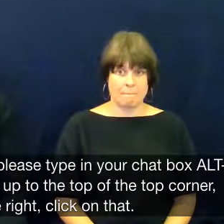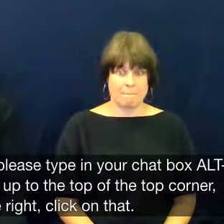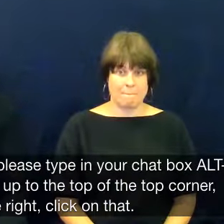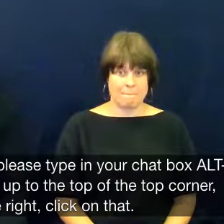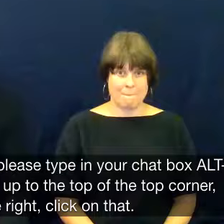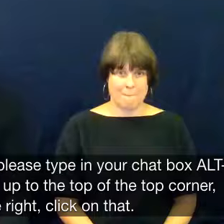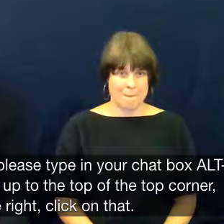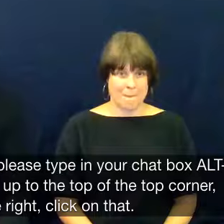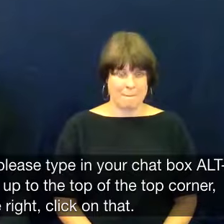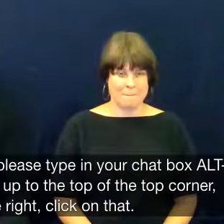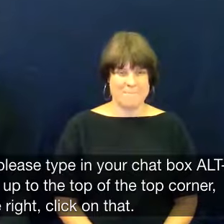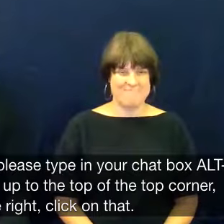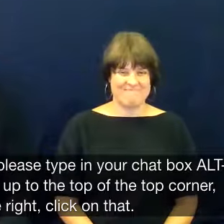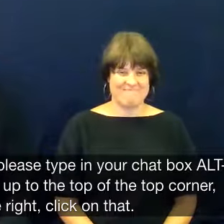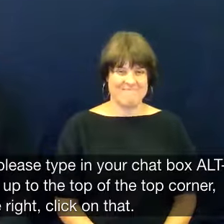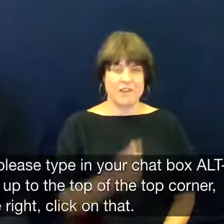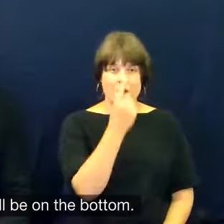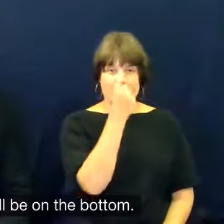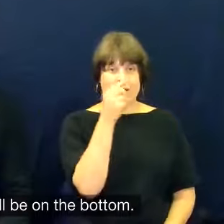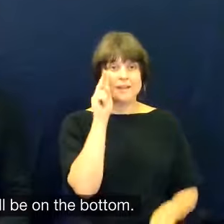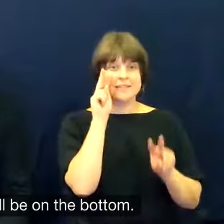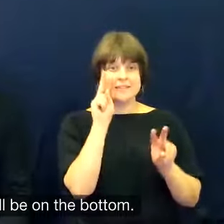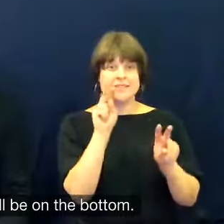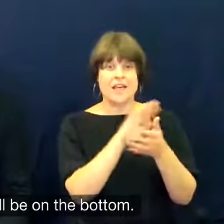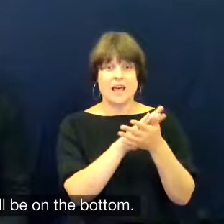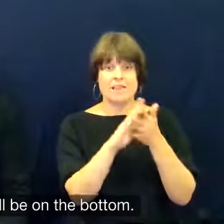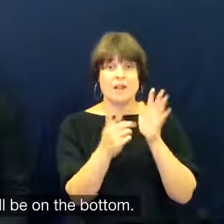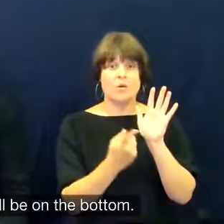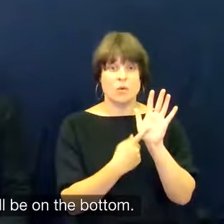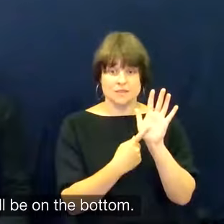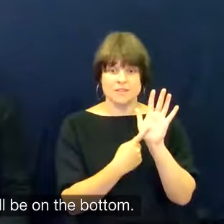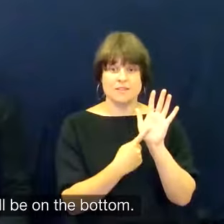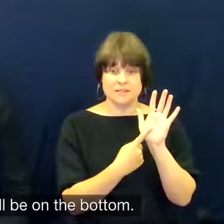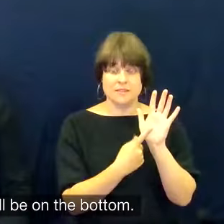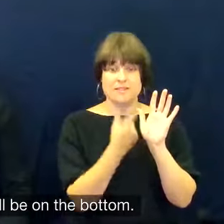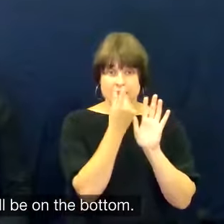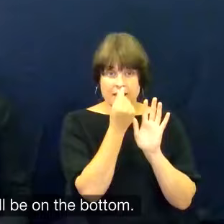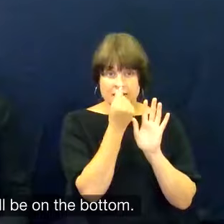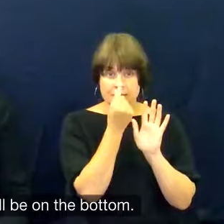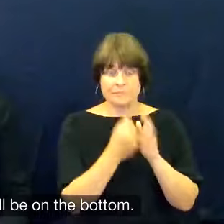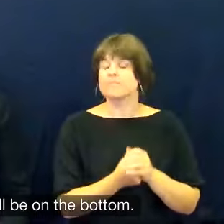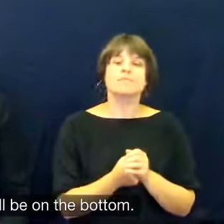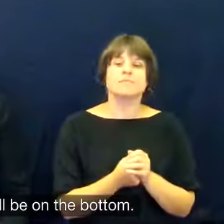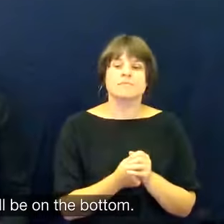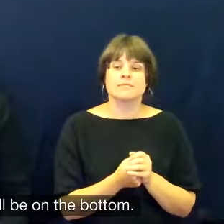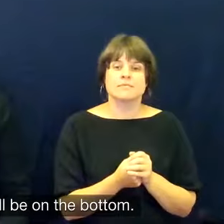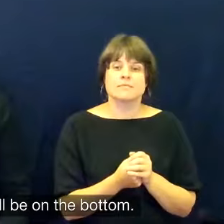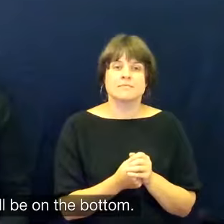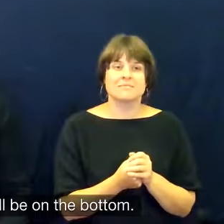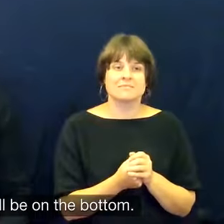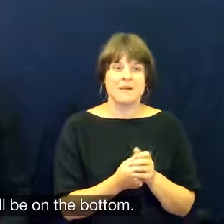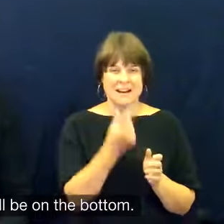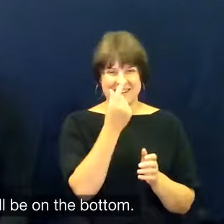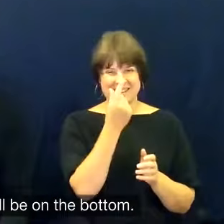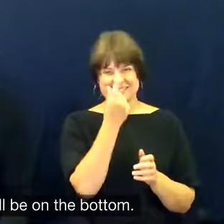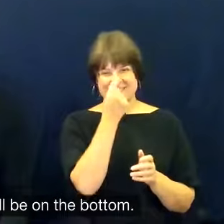Just so everyone know, I can see Heather on the screen, and I can see my home.